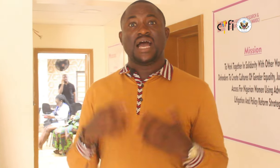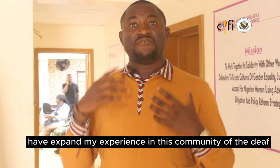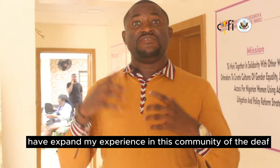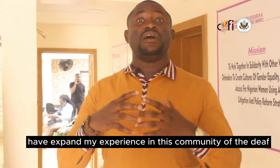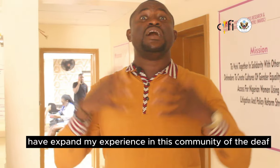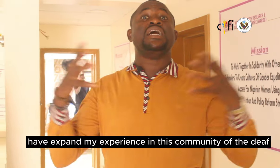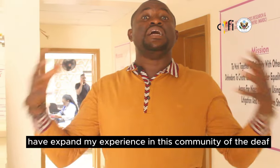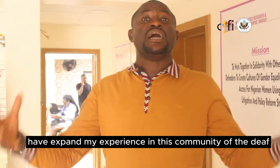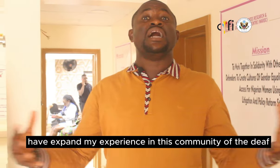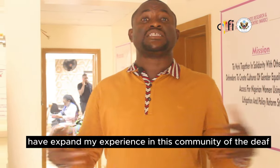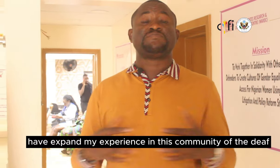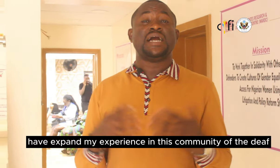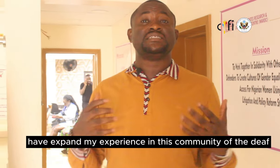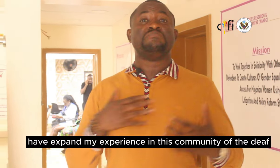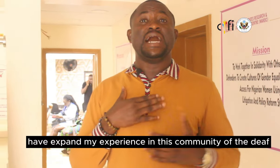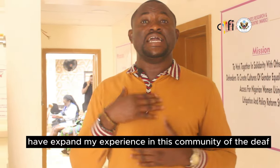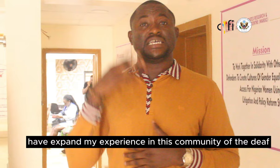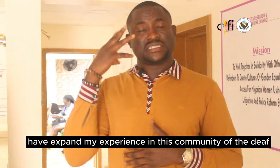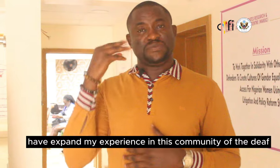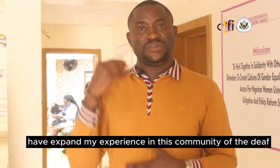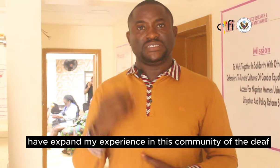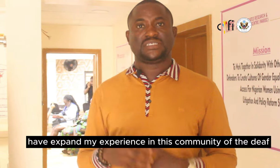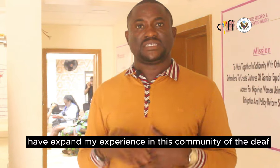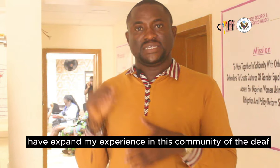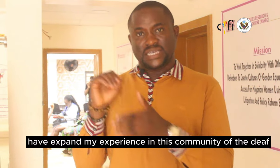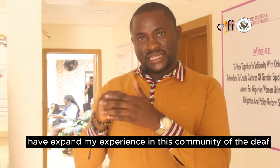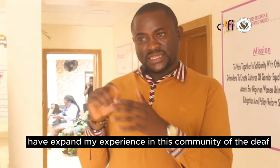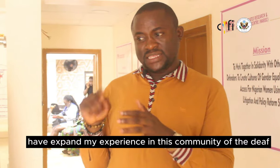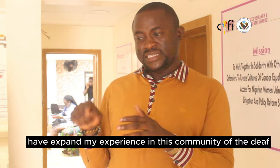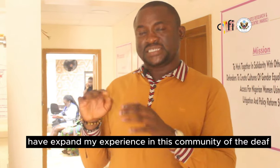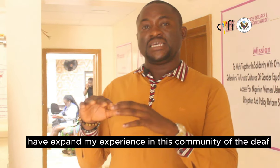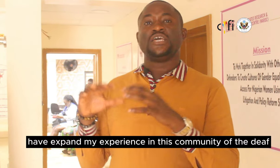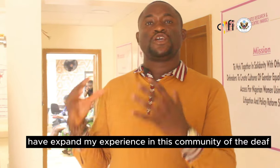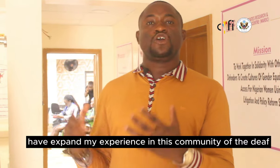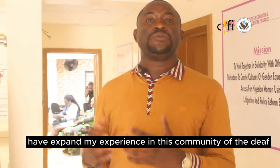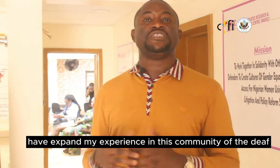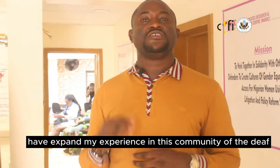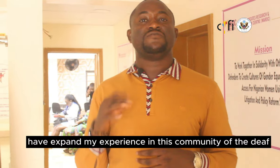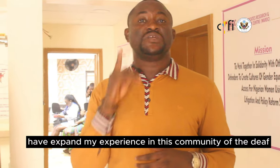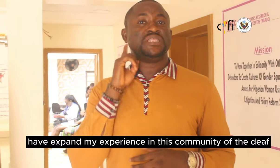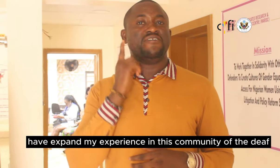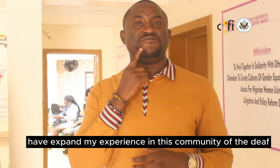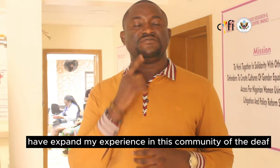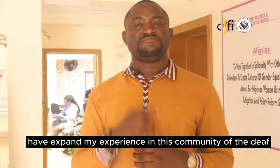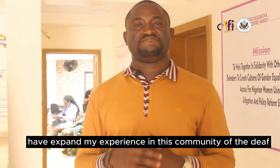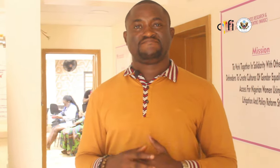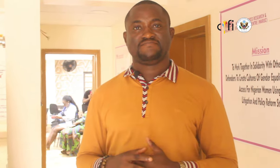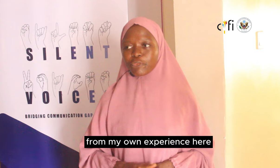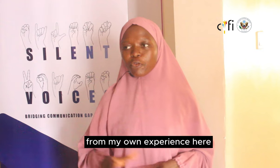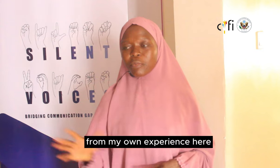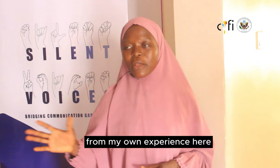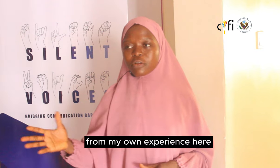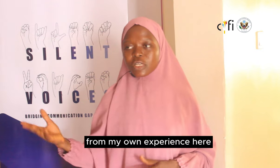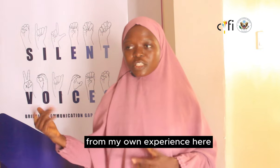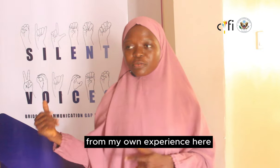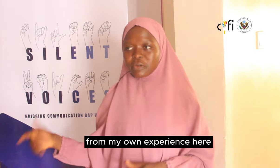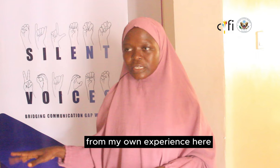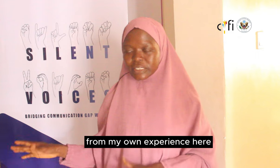have expand my experience in this community of the deaf. From my own experience